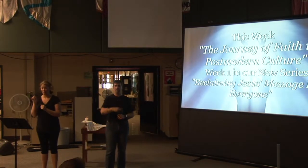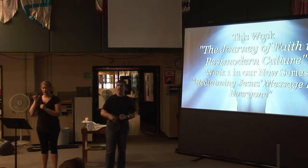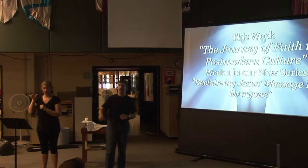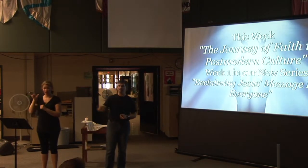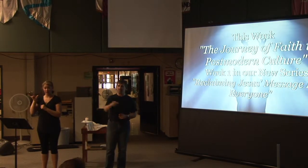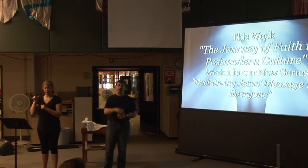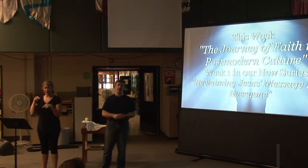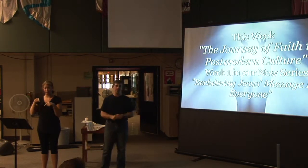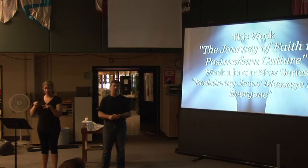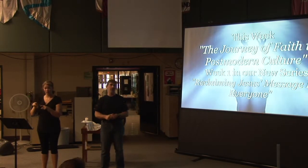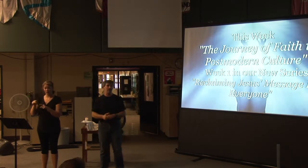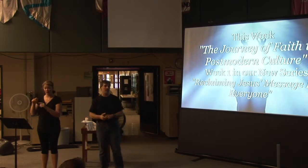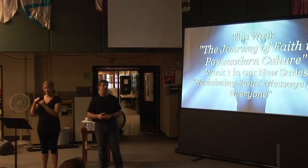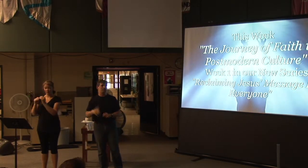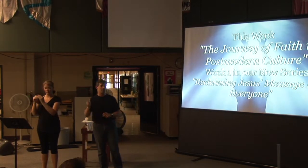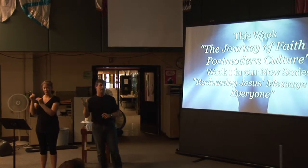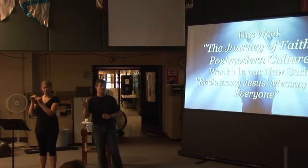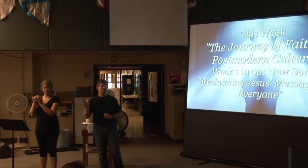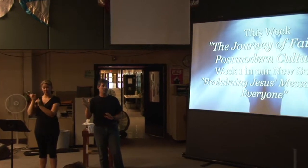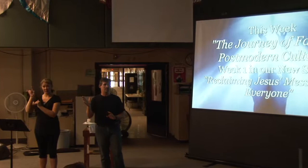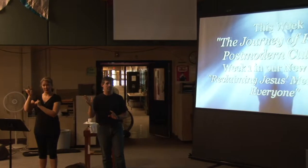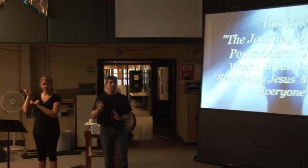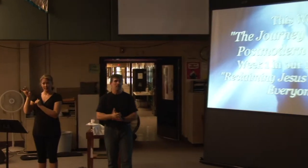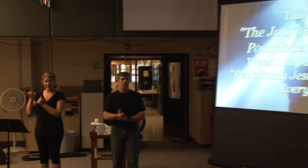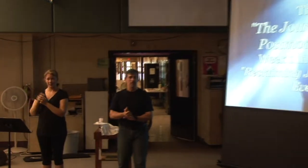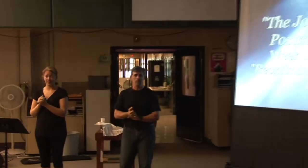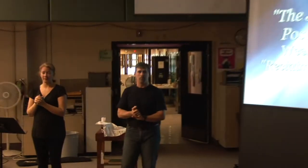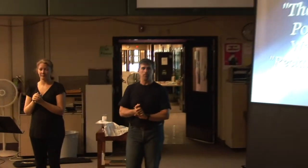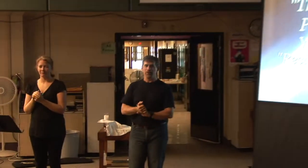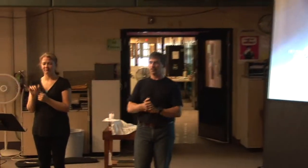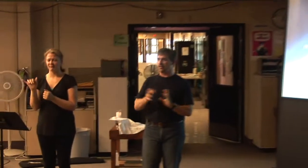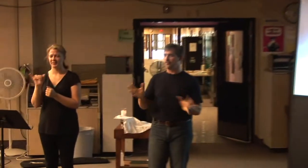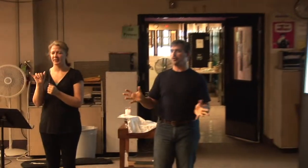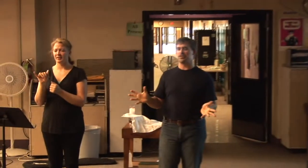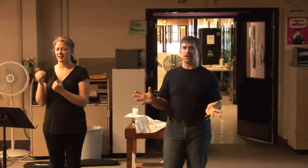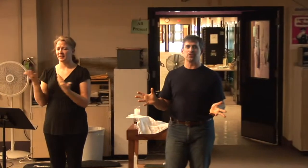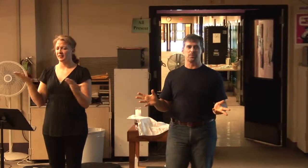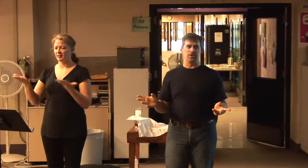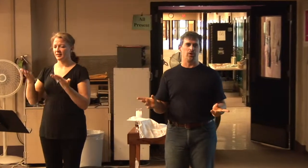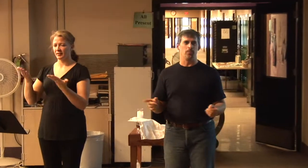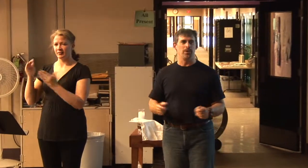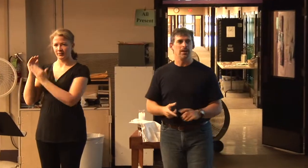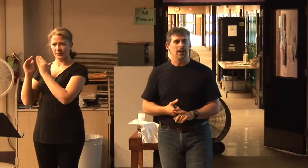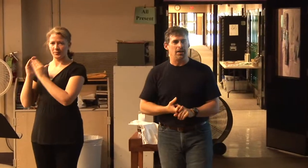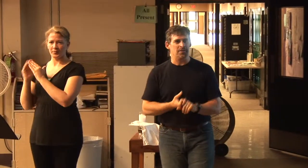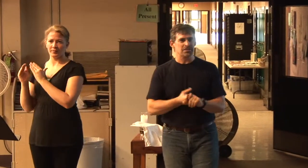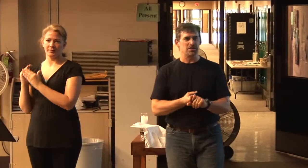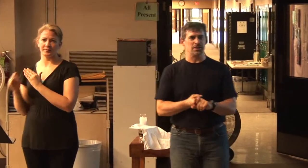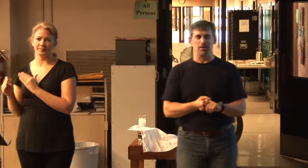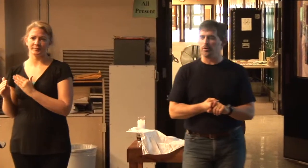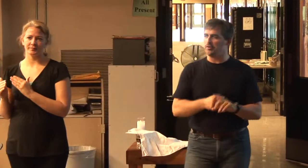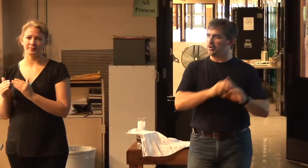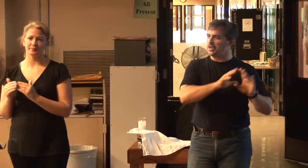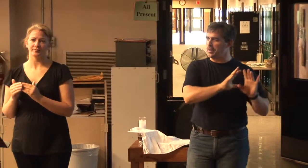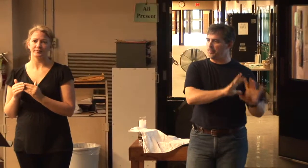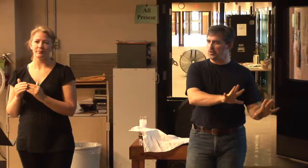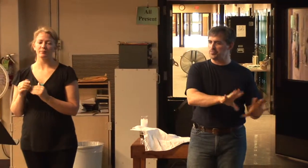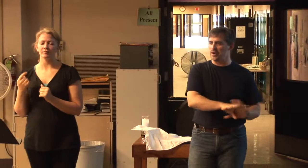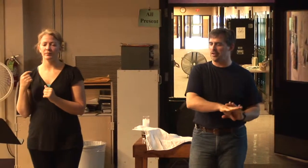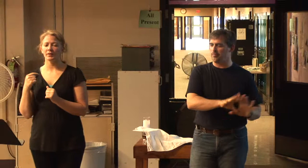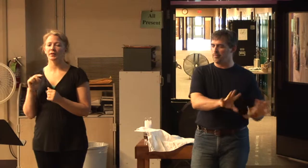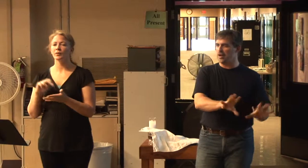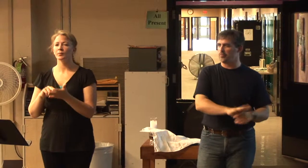Well, if you've been a part of this community for a while, it kind of feels that way, doesn't it? You know, we're really trying to figure this out as we go. And this is a, you know, in